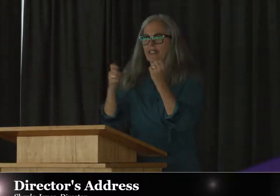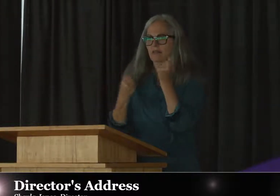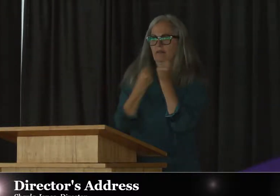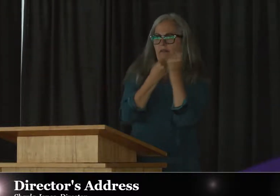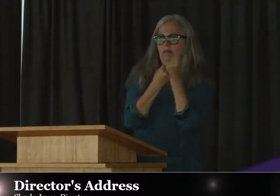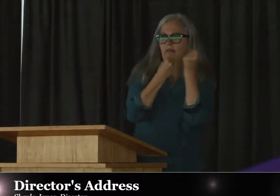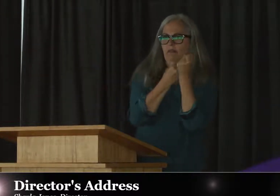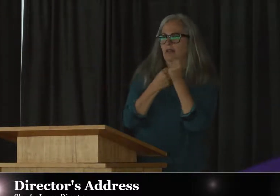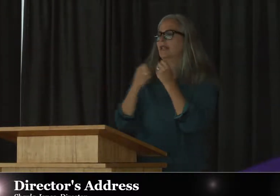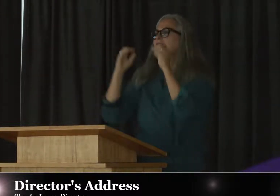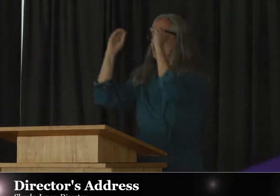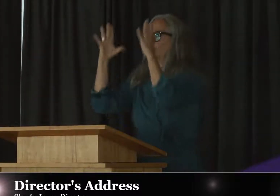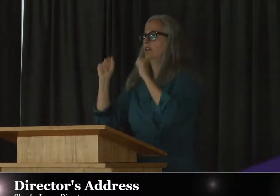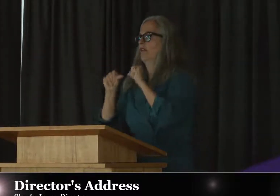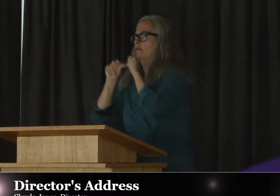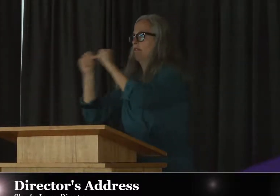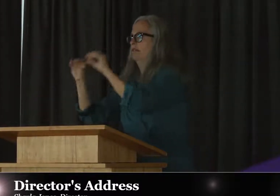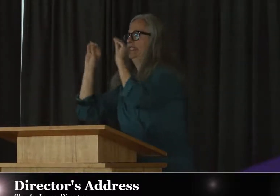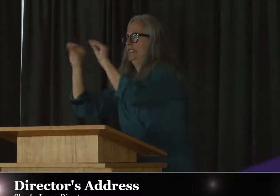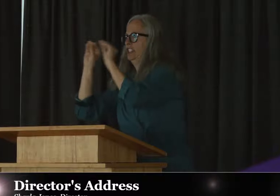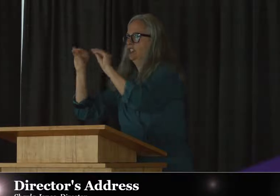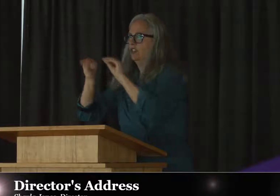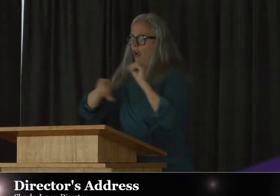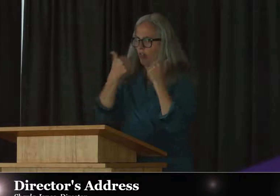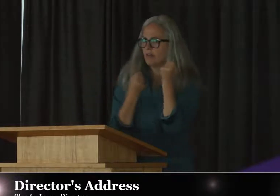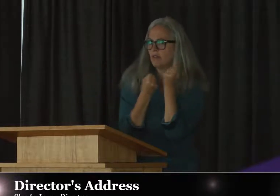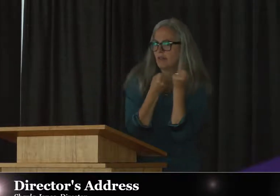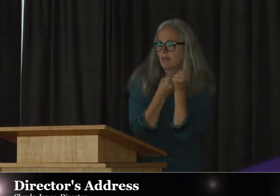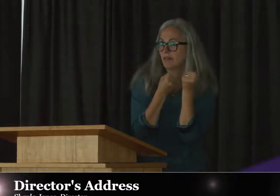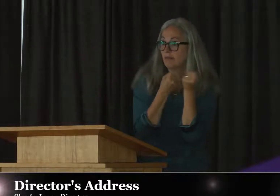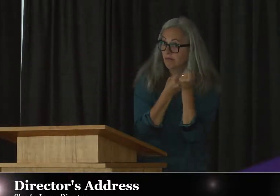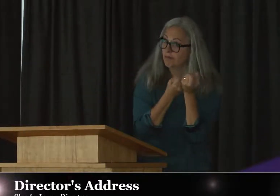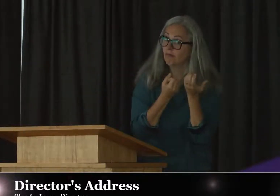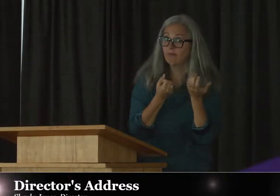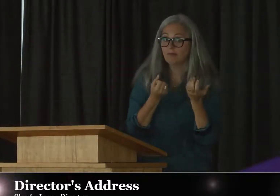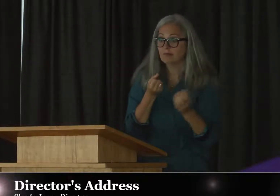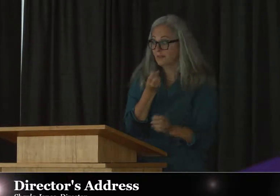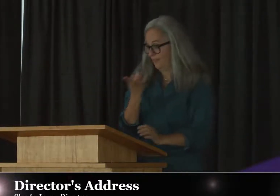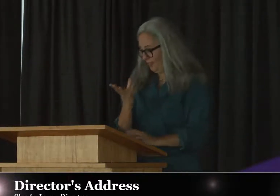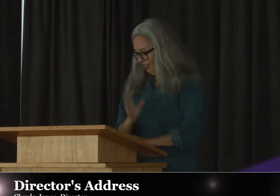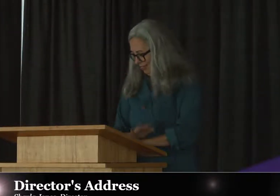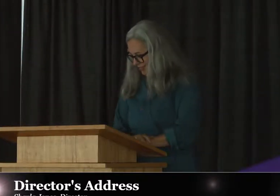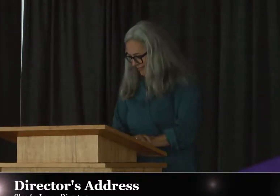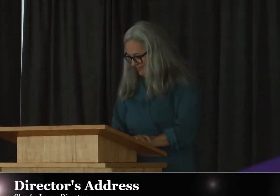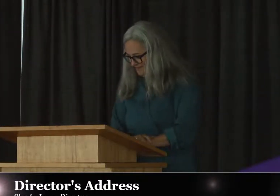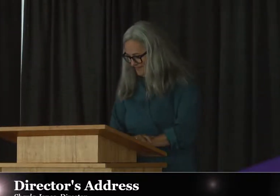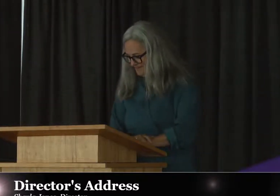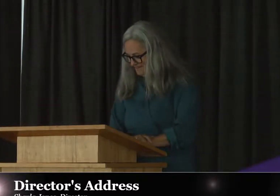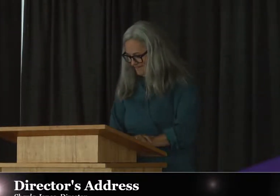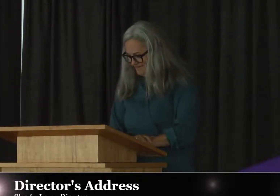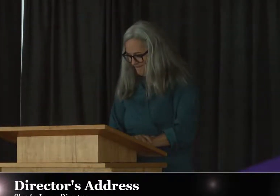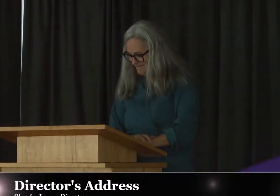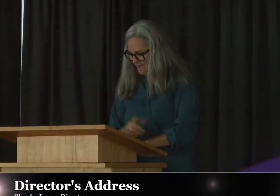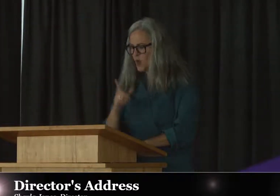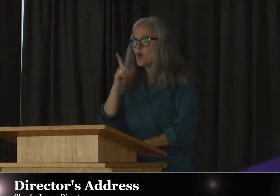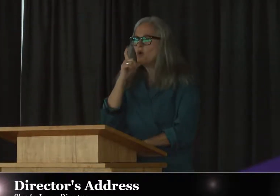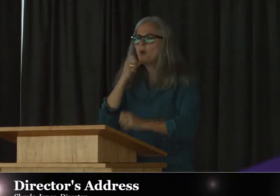And who helped the teachers when support the students while the teachers continued teaching?